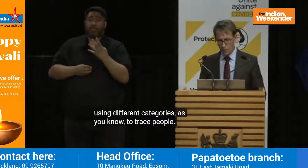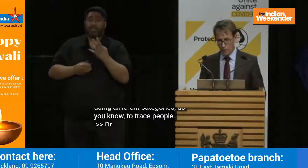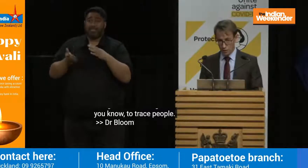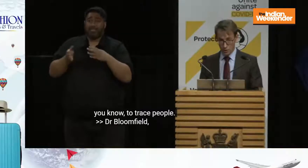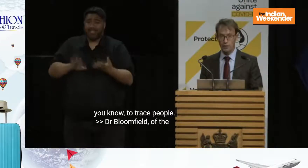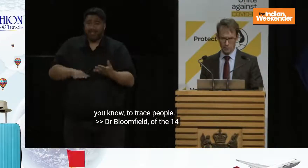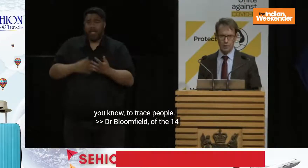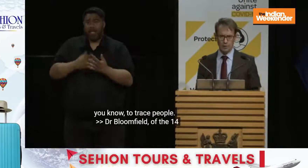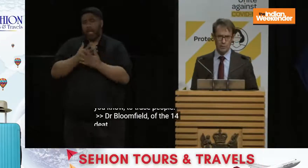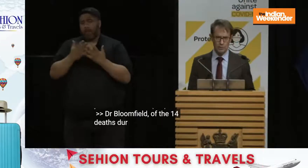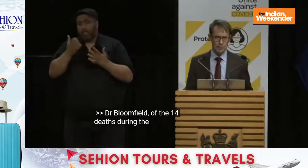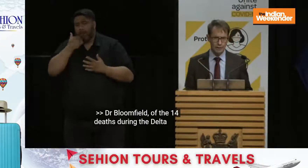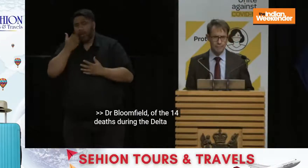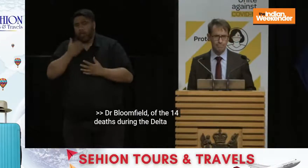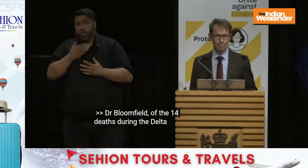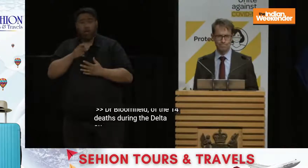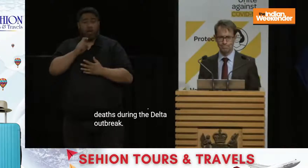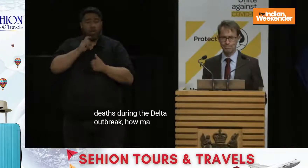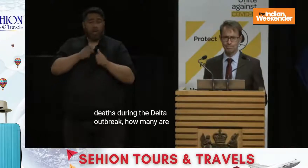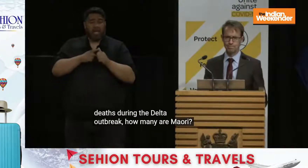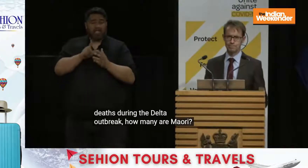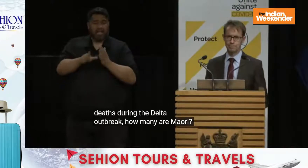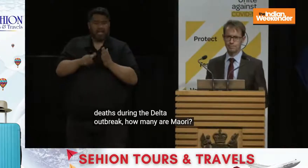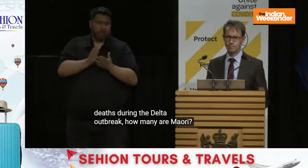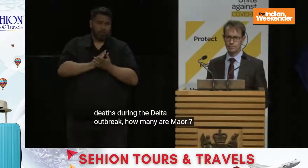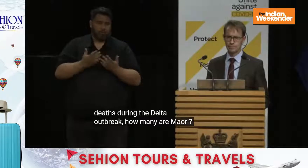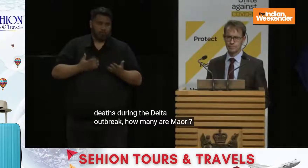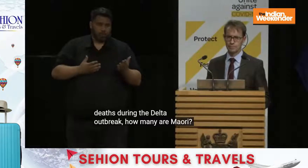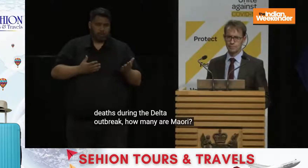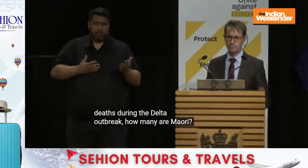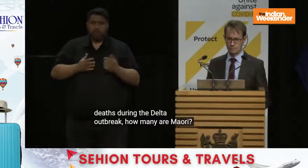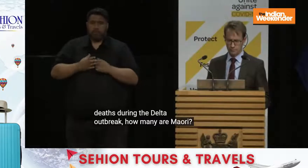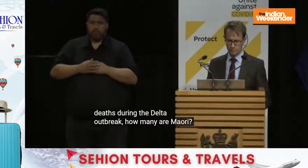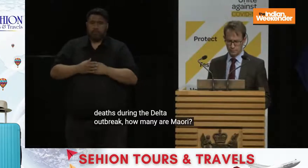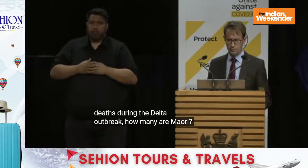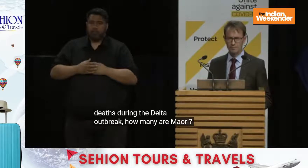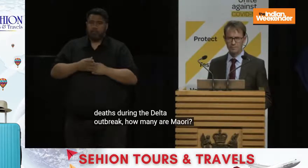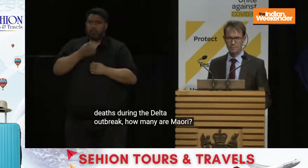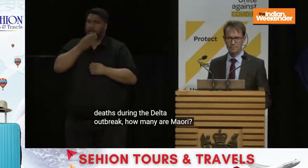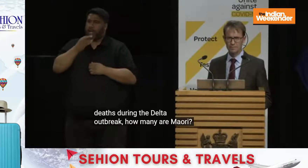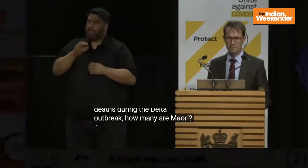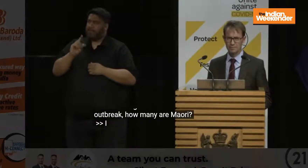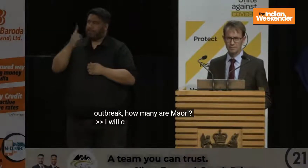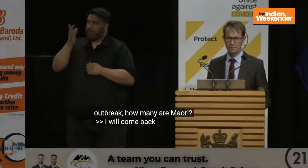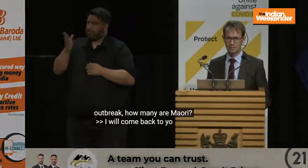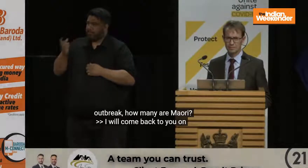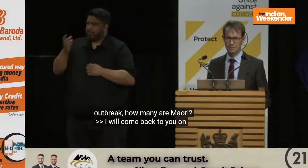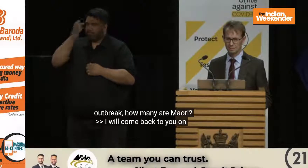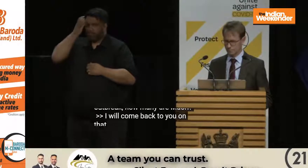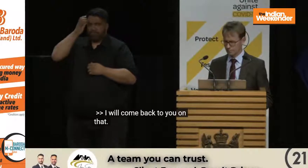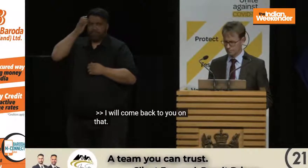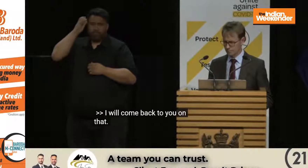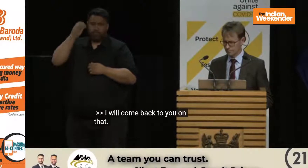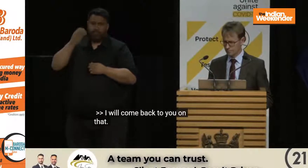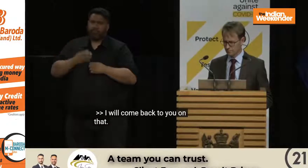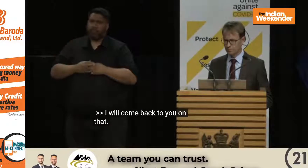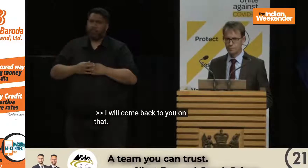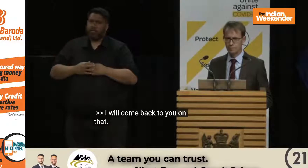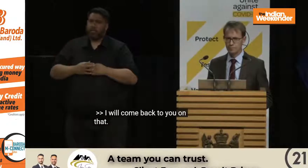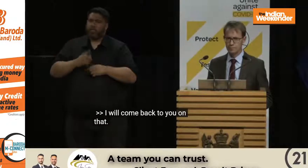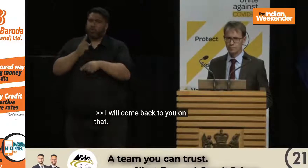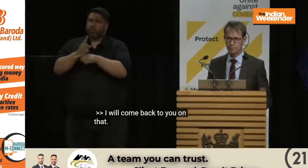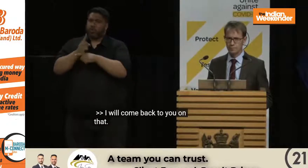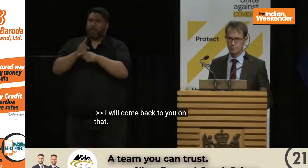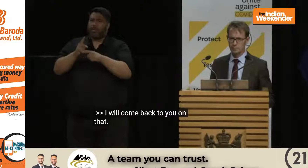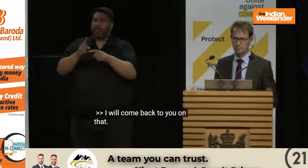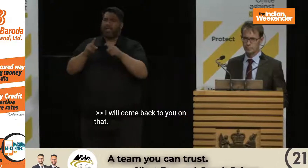Maori? I'll come back to you on that. Are you going to, so under these changes, does that effectively mean international students aren't